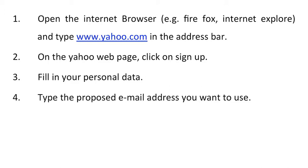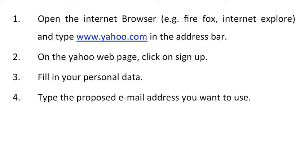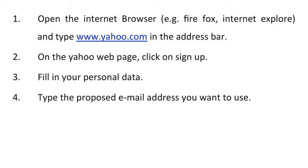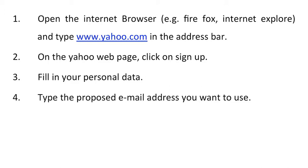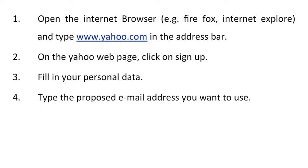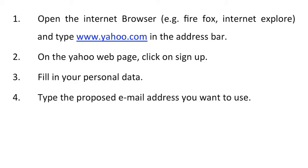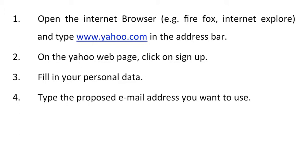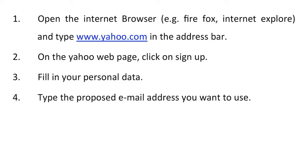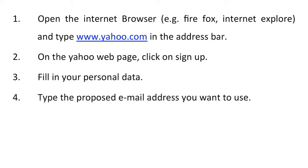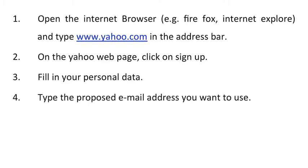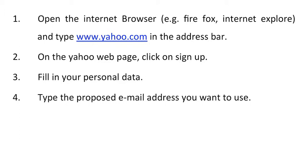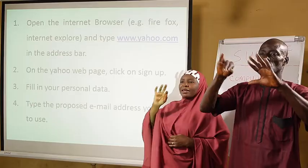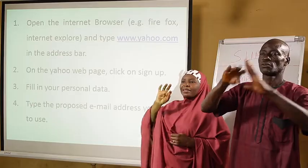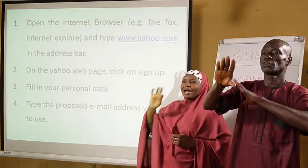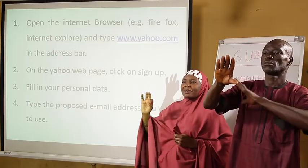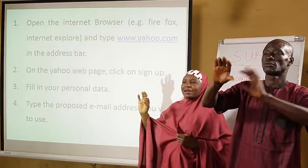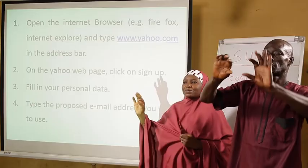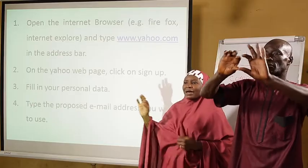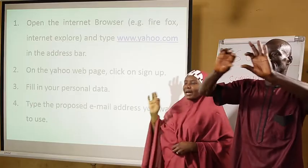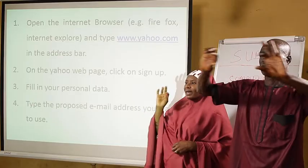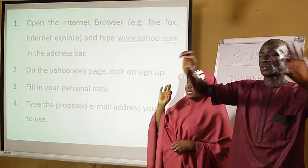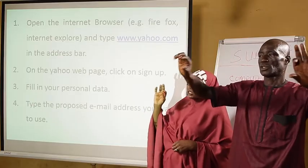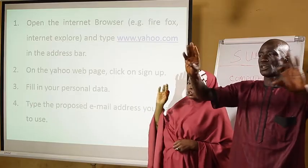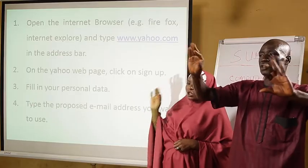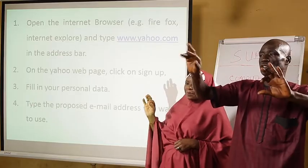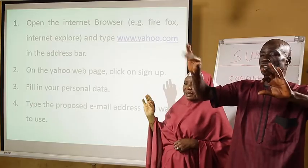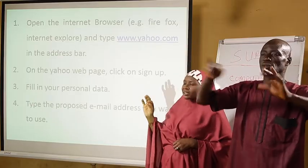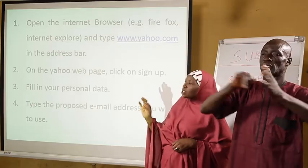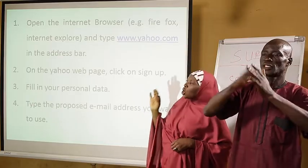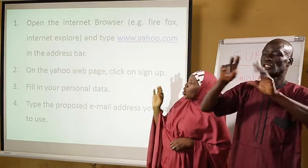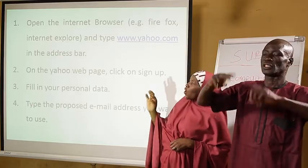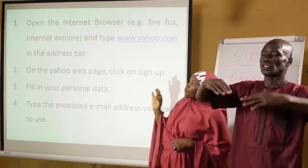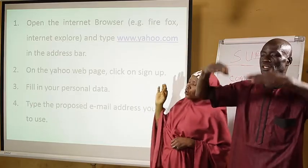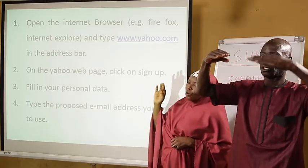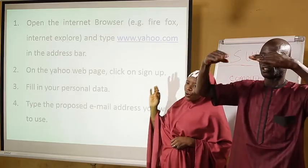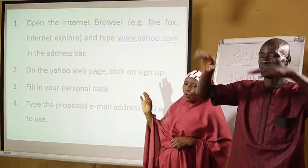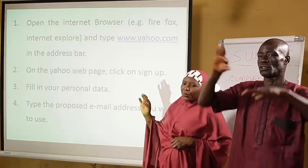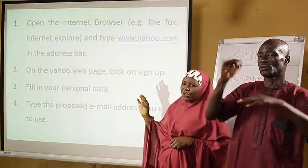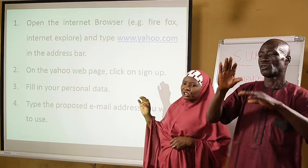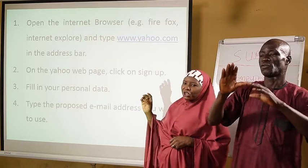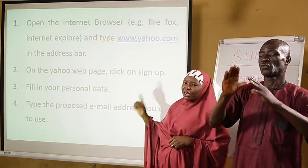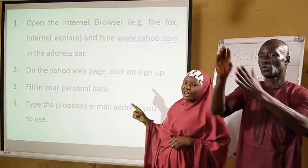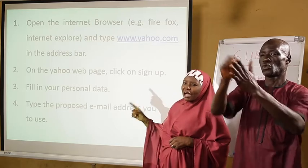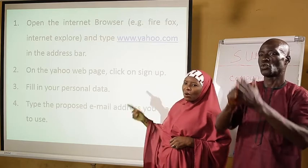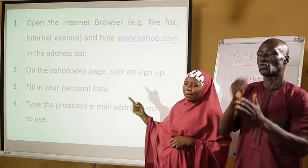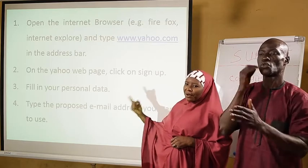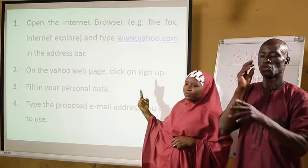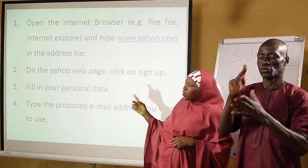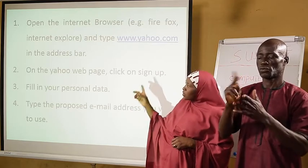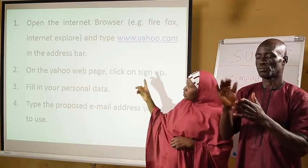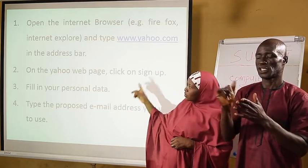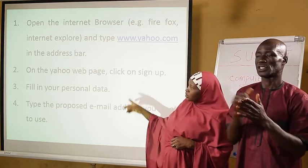www.yahoo.com, in an address bar. The address bar is the topest of your home page. In